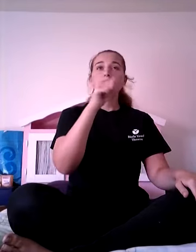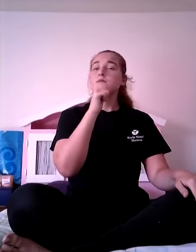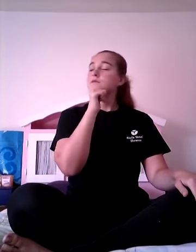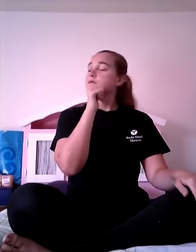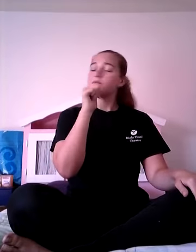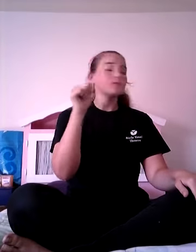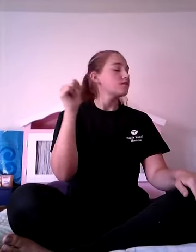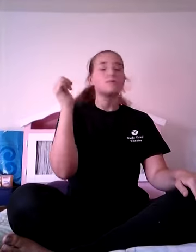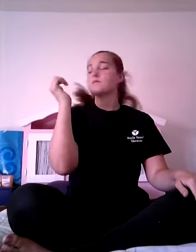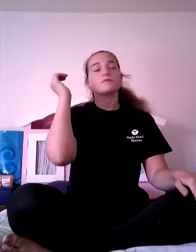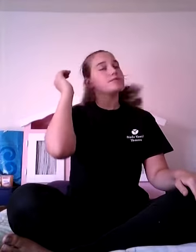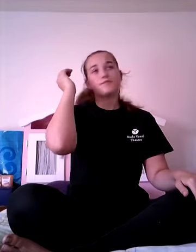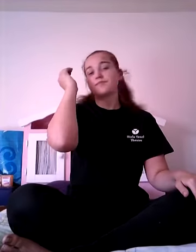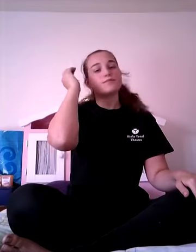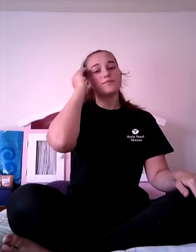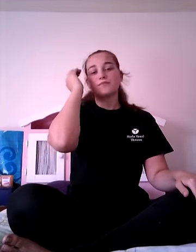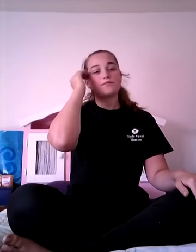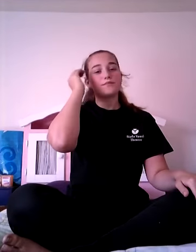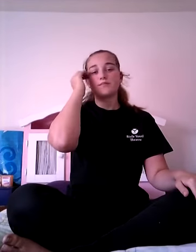You don't know.